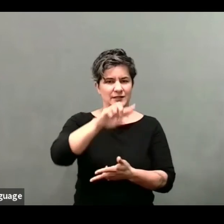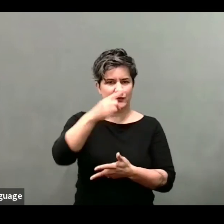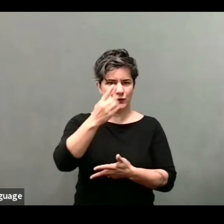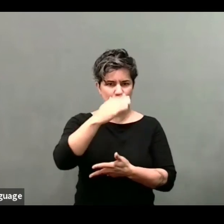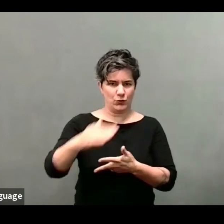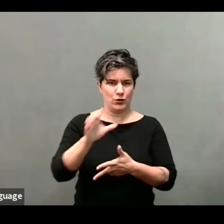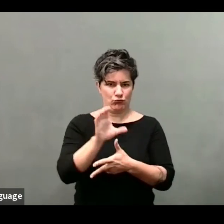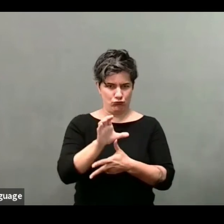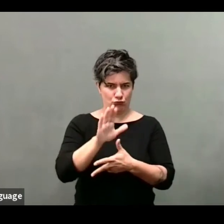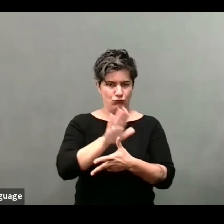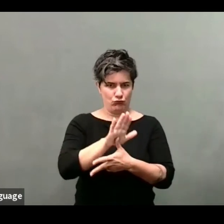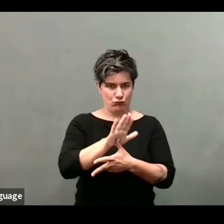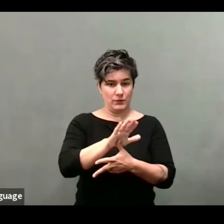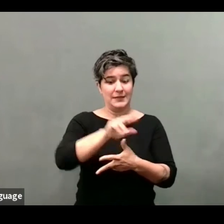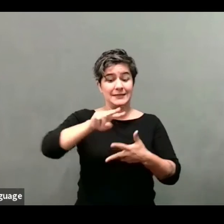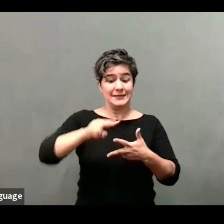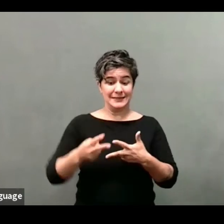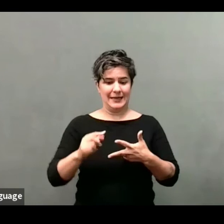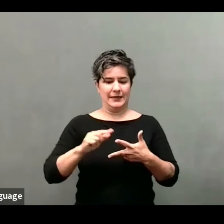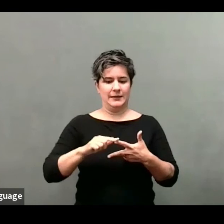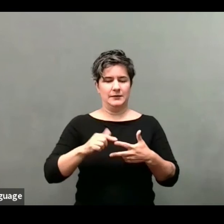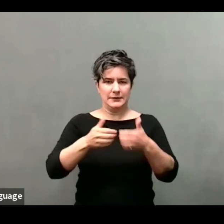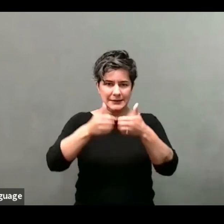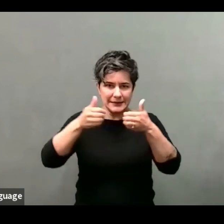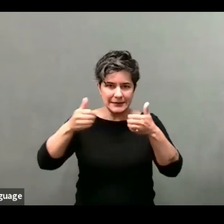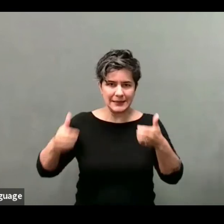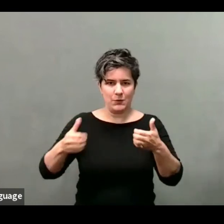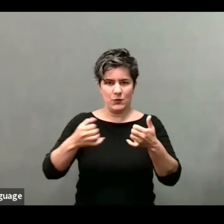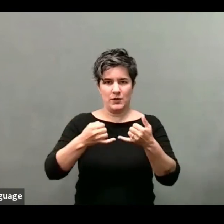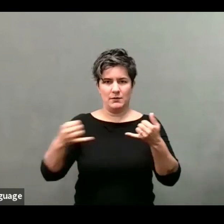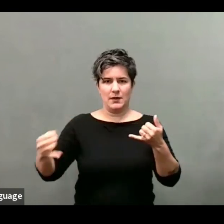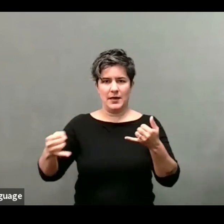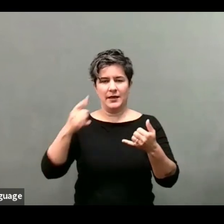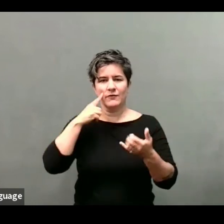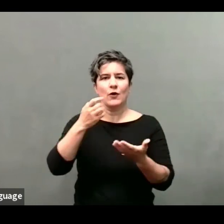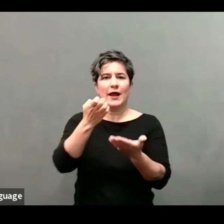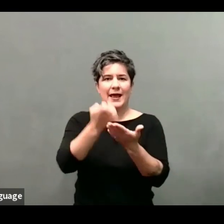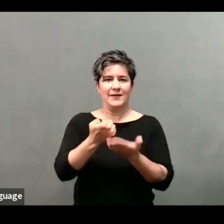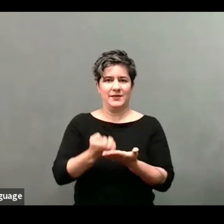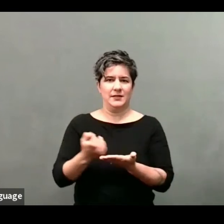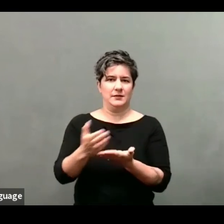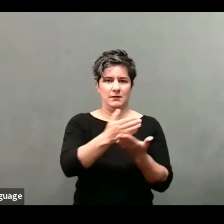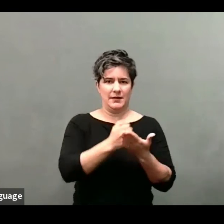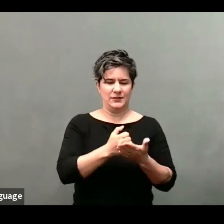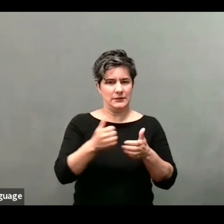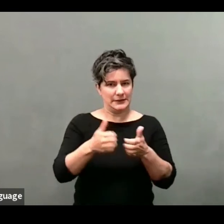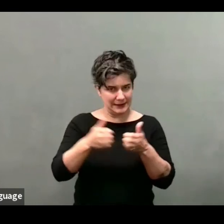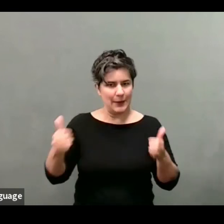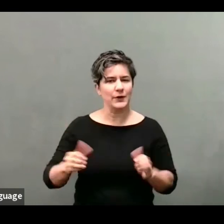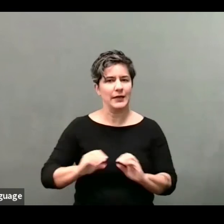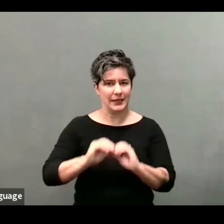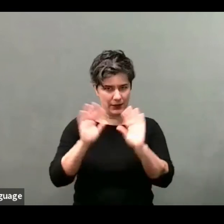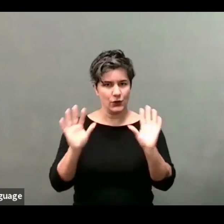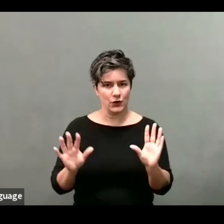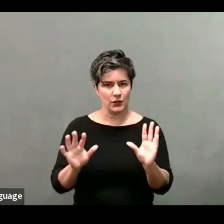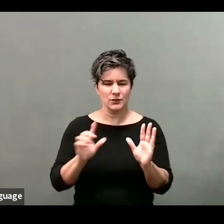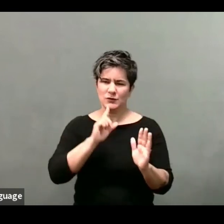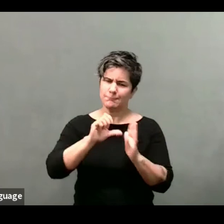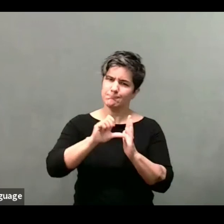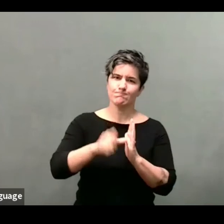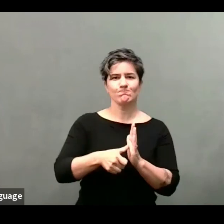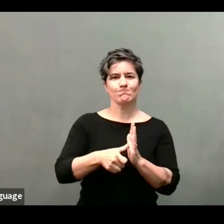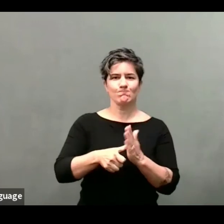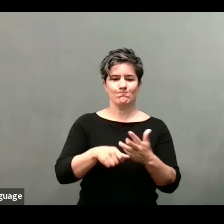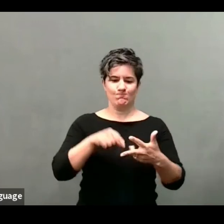category. 2, a separate line of consent for evidence collection specifically, just to really